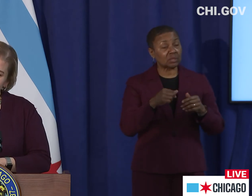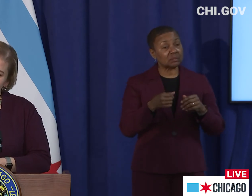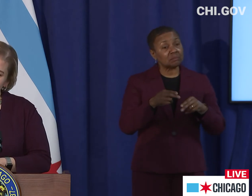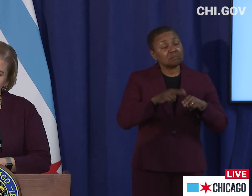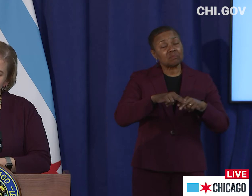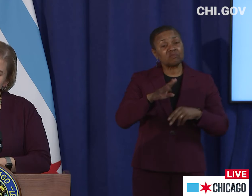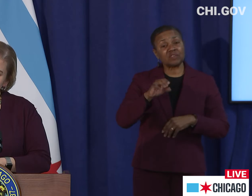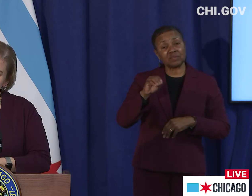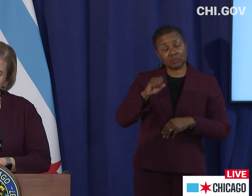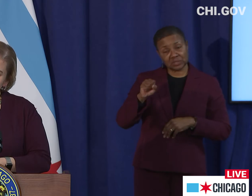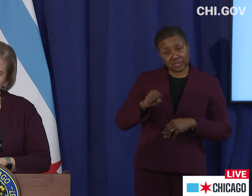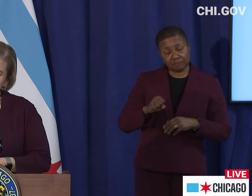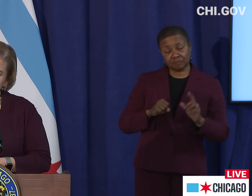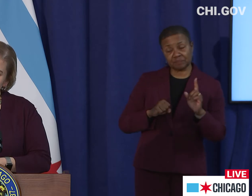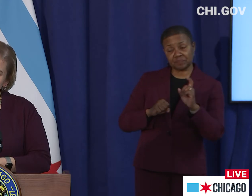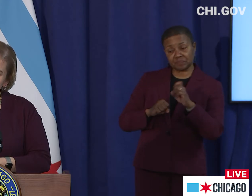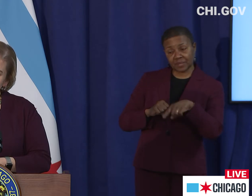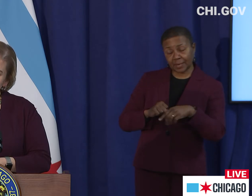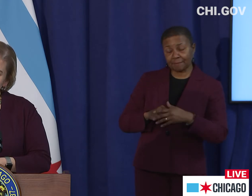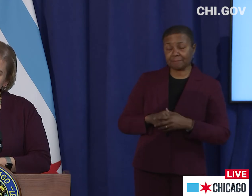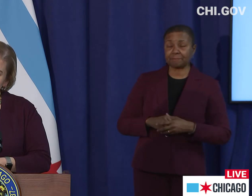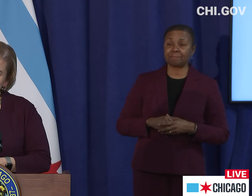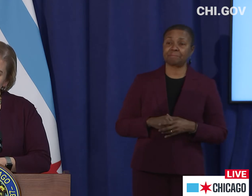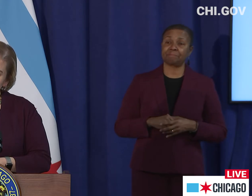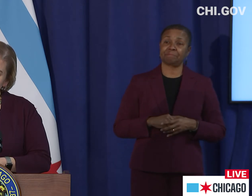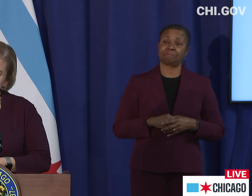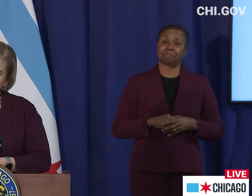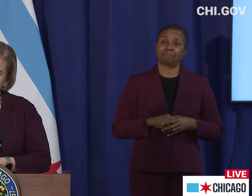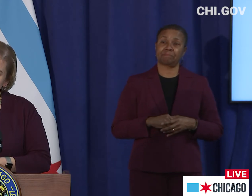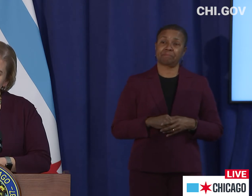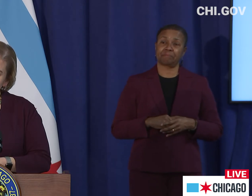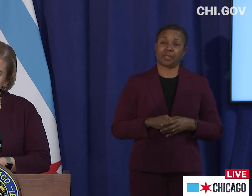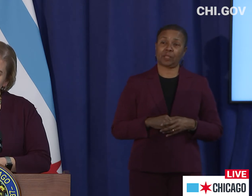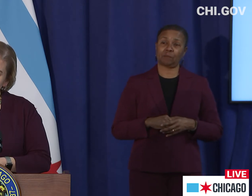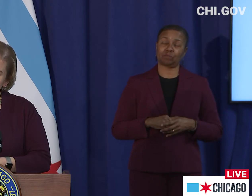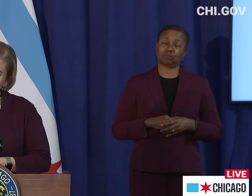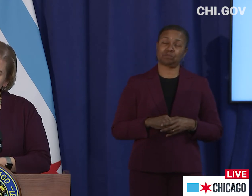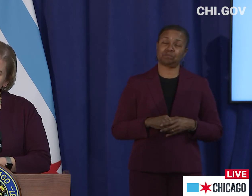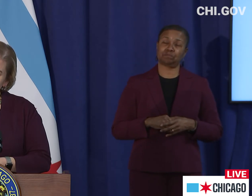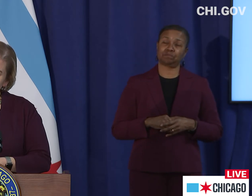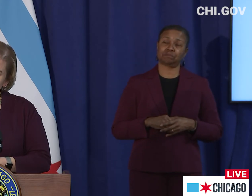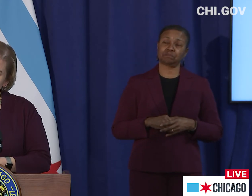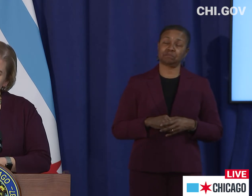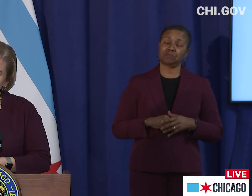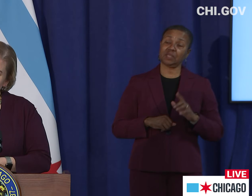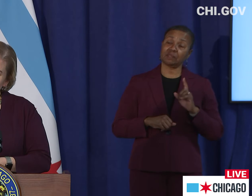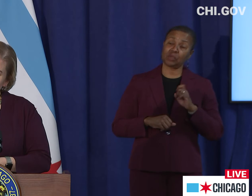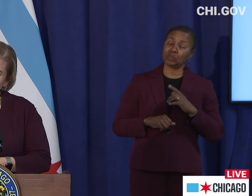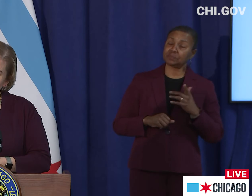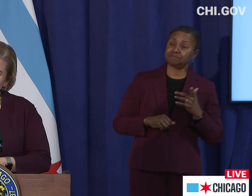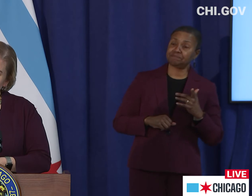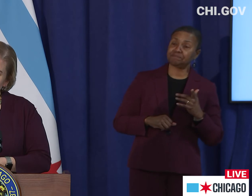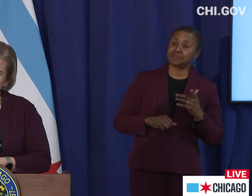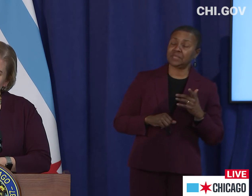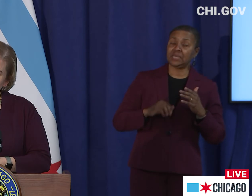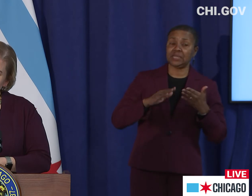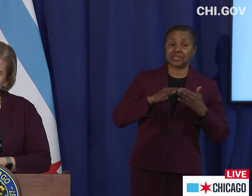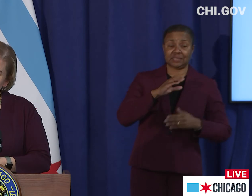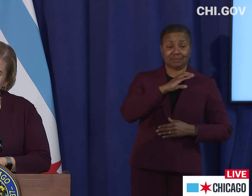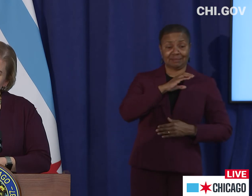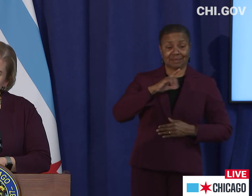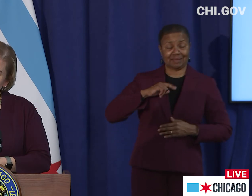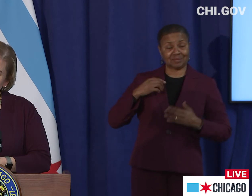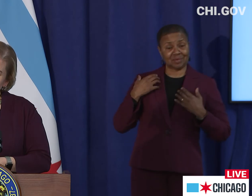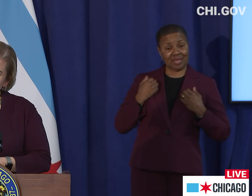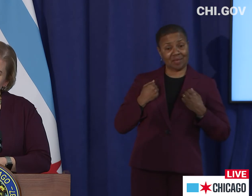from Alex Nitkin from the Daily Line, and he has a question. He says, the City Council's